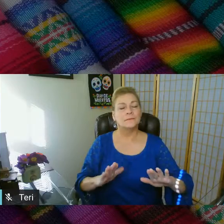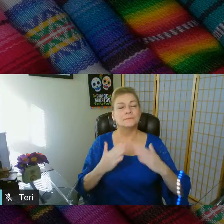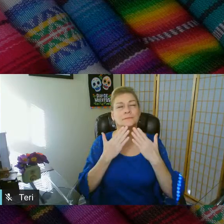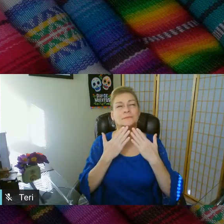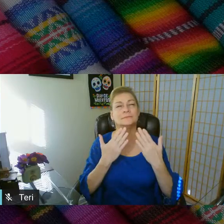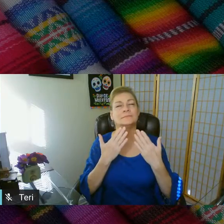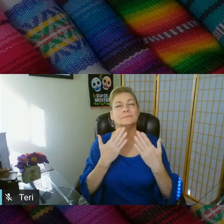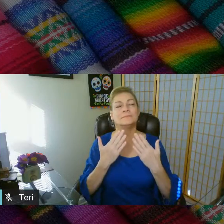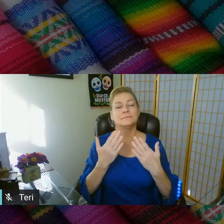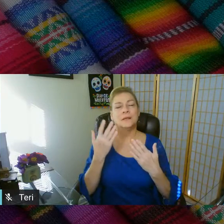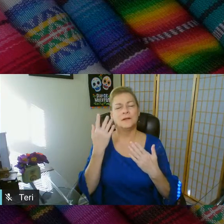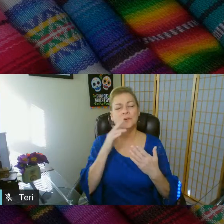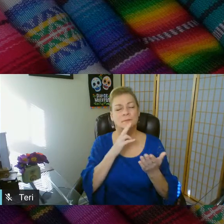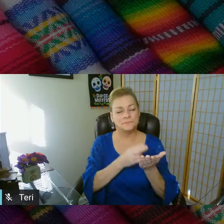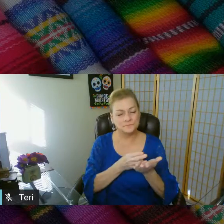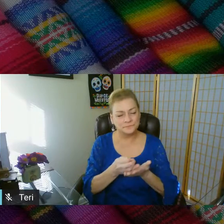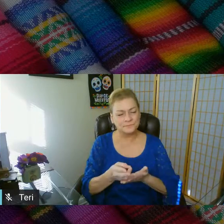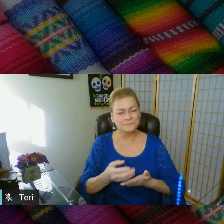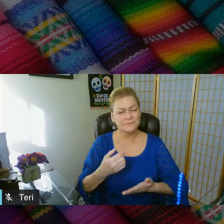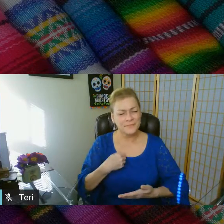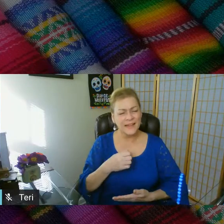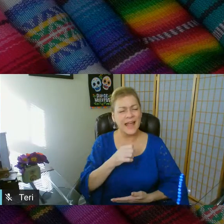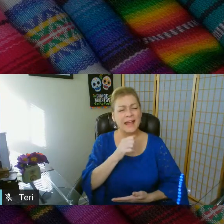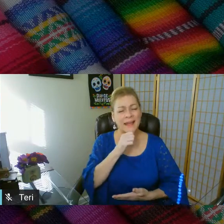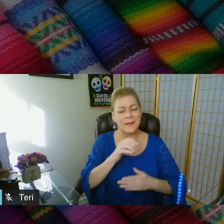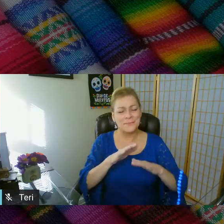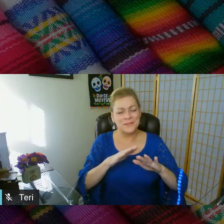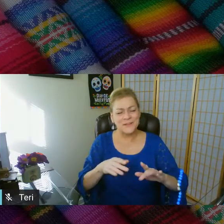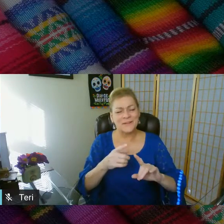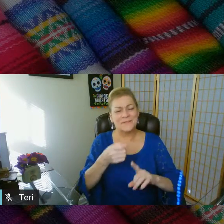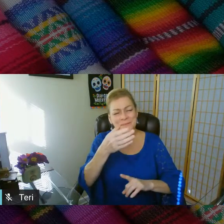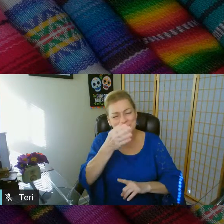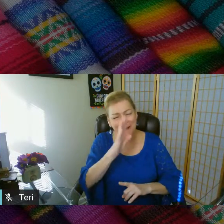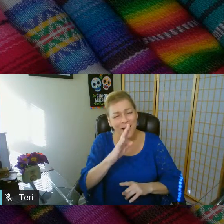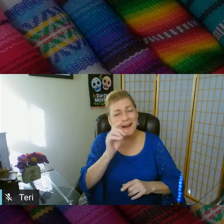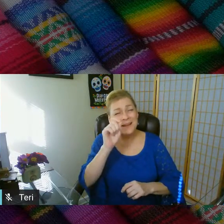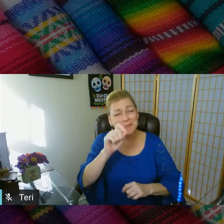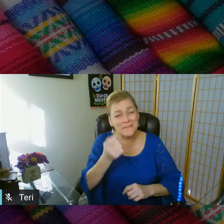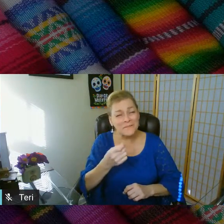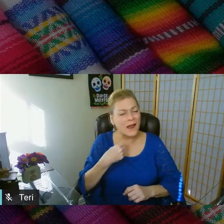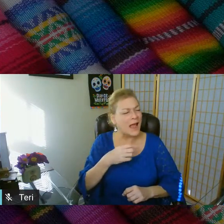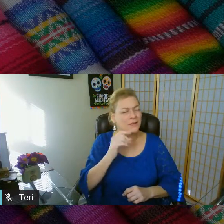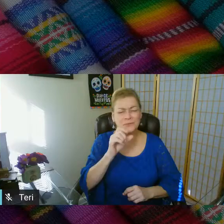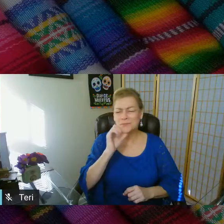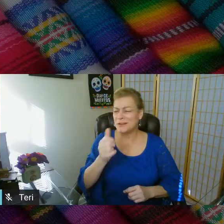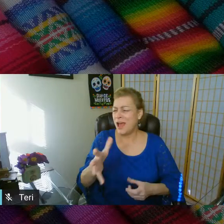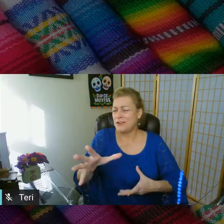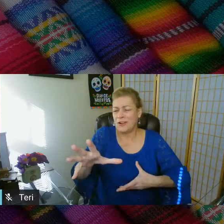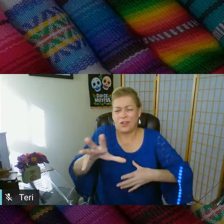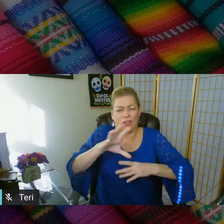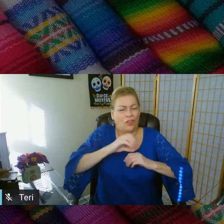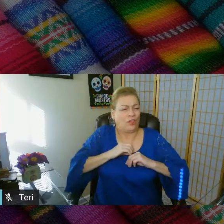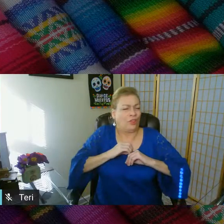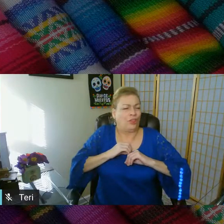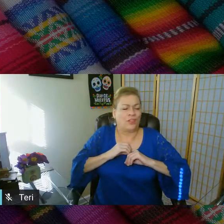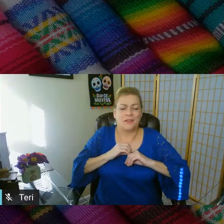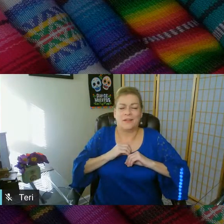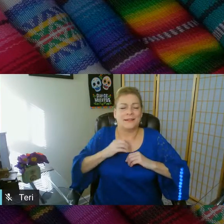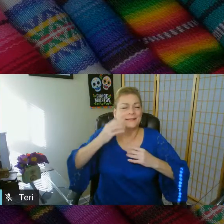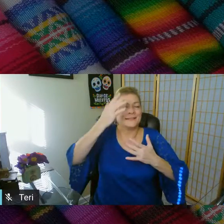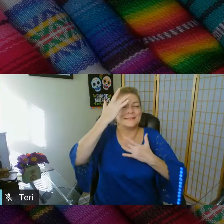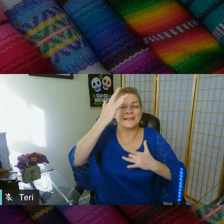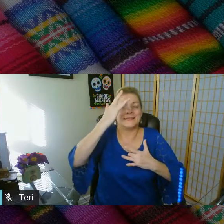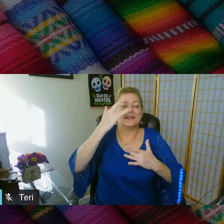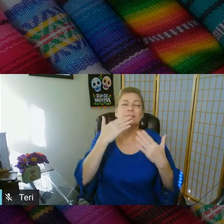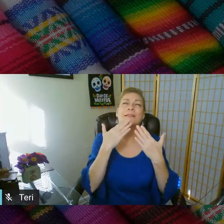For the affirmation, I am a child of God, therefore I do not inherit sickness, we give thanks. For the healing that comes in and